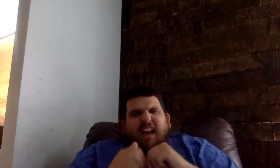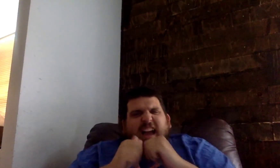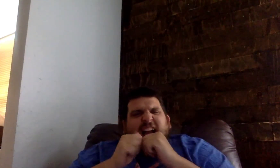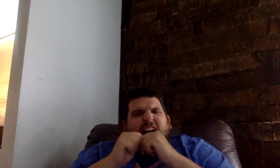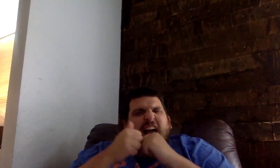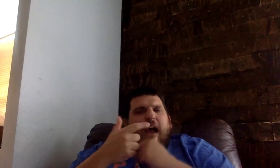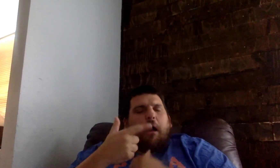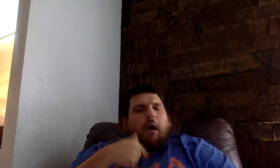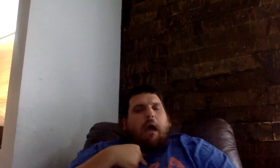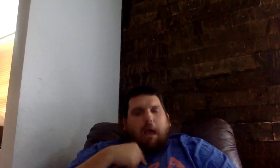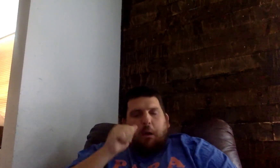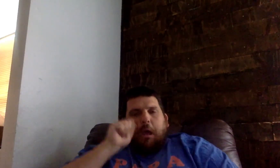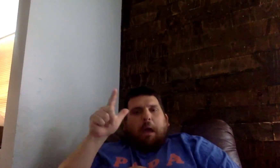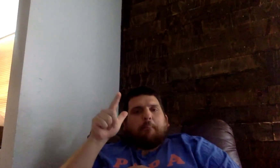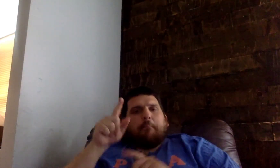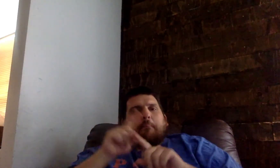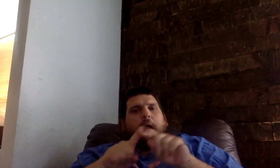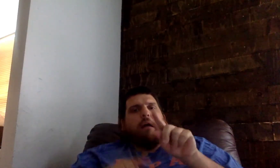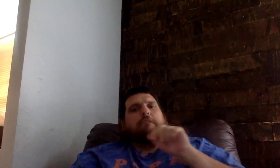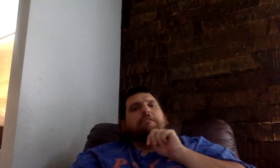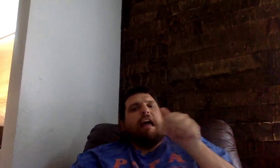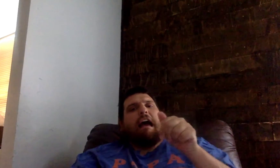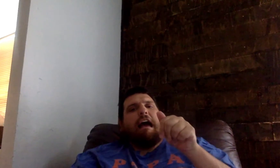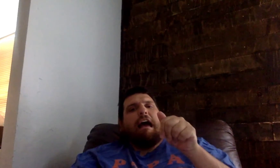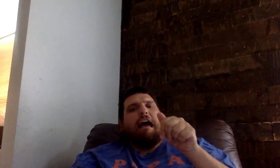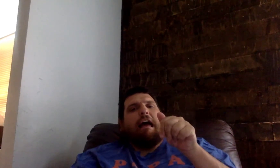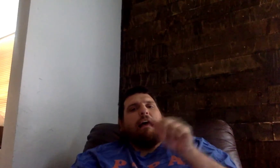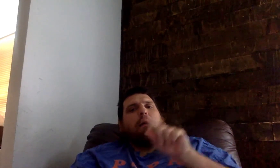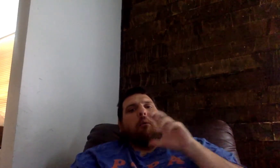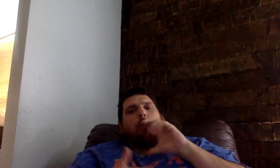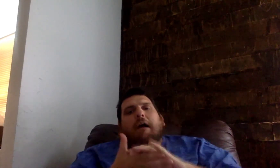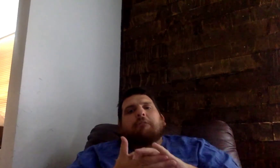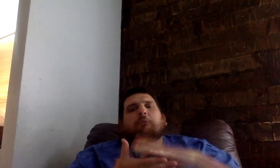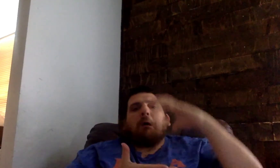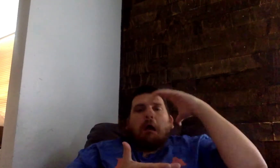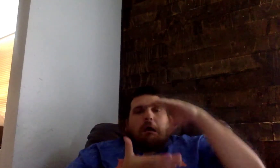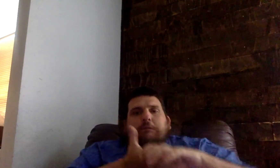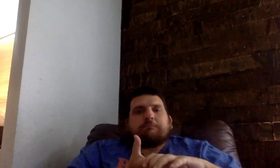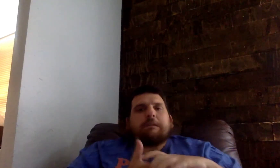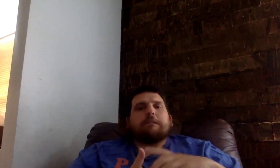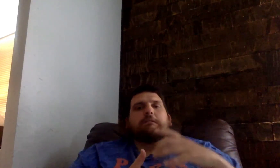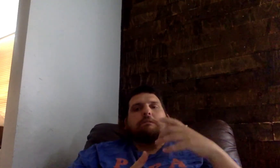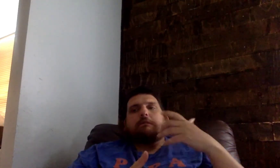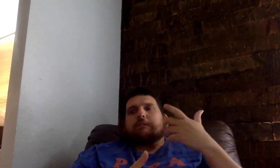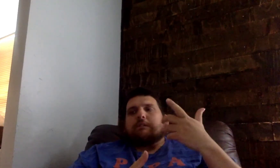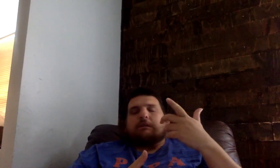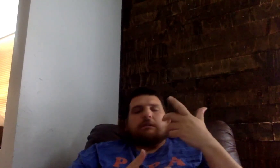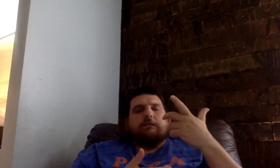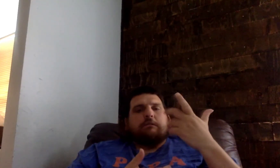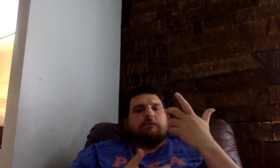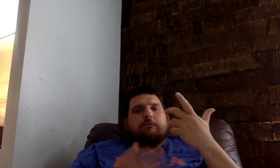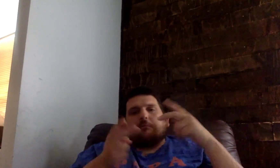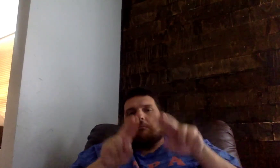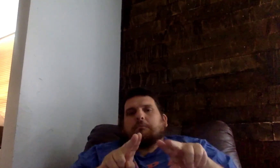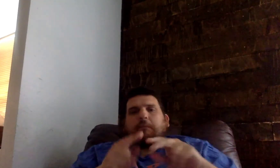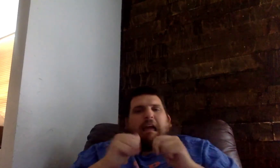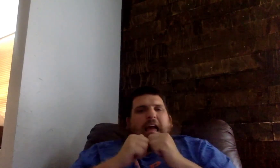Some hearing people might say, how do you wake yourself up but not your wife or your husband?